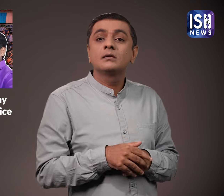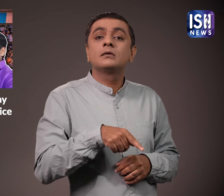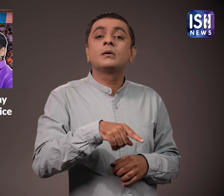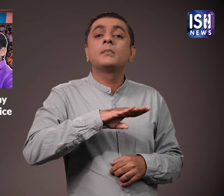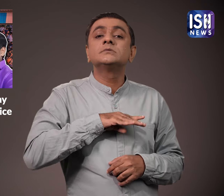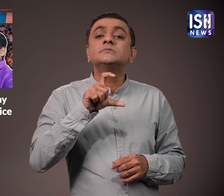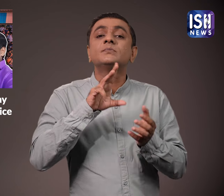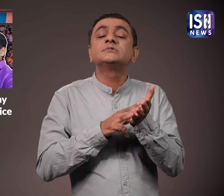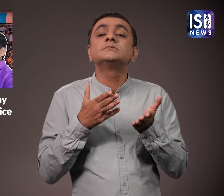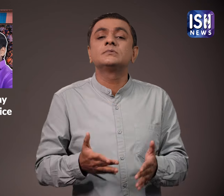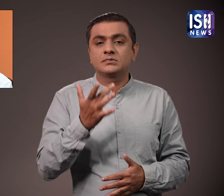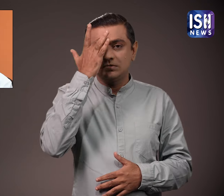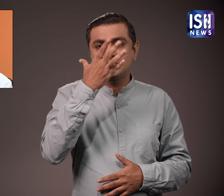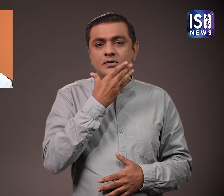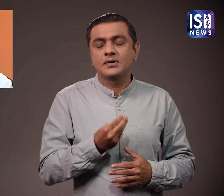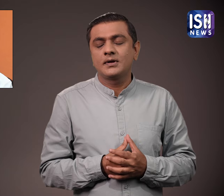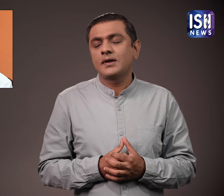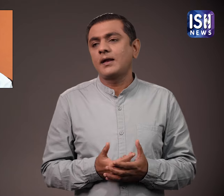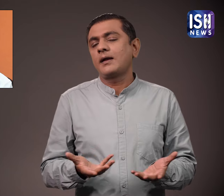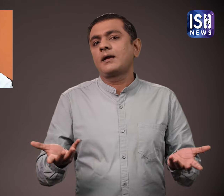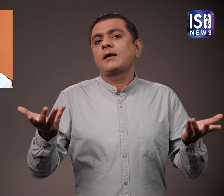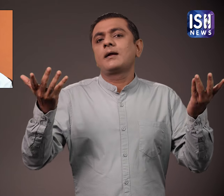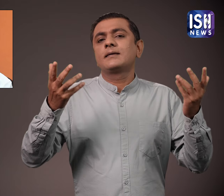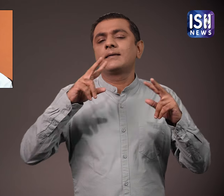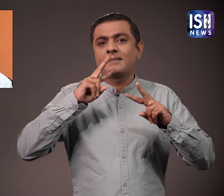Maharashtra CM Eknath Shinde replied to the opposition's comments and said that